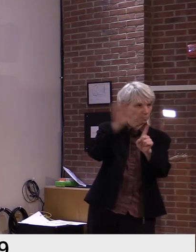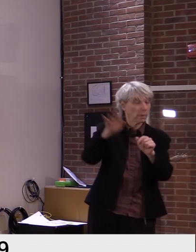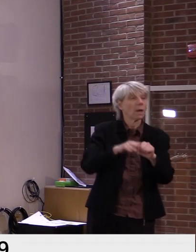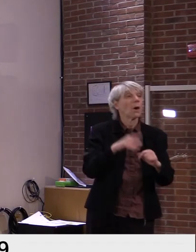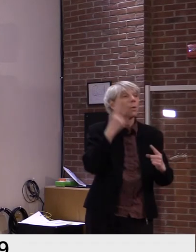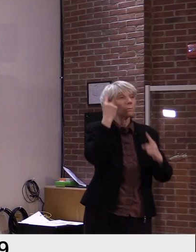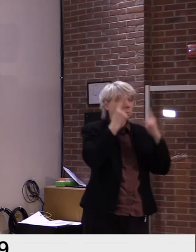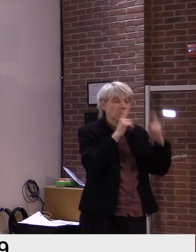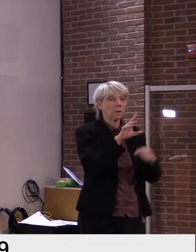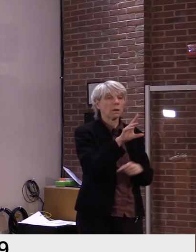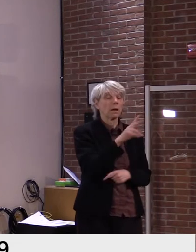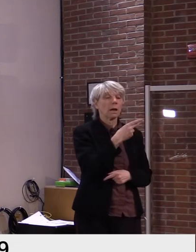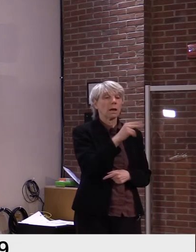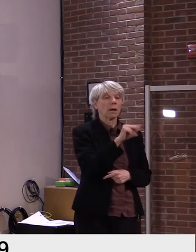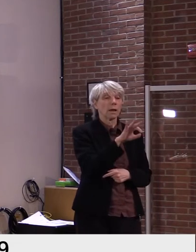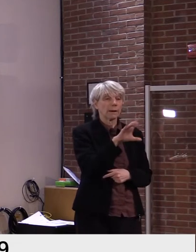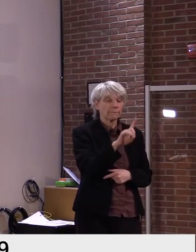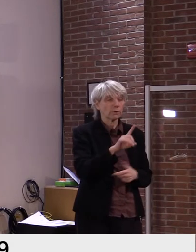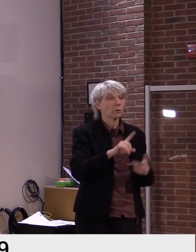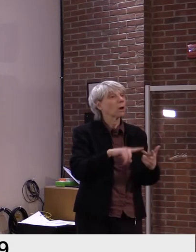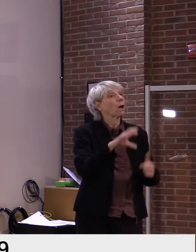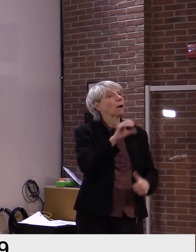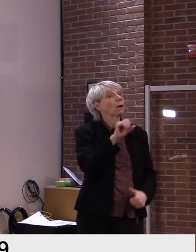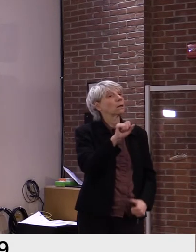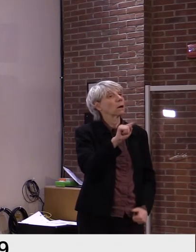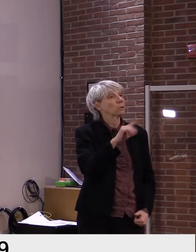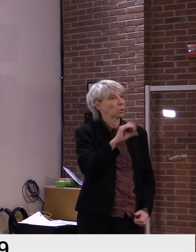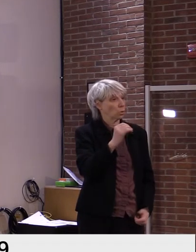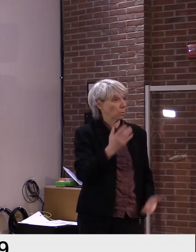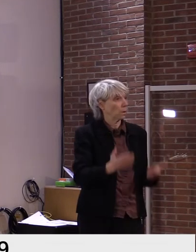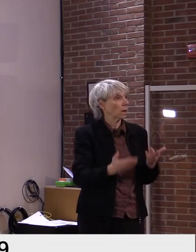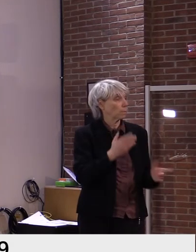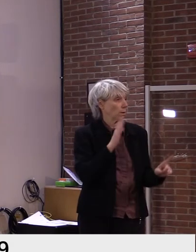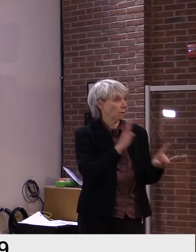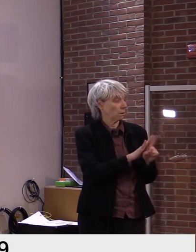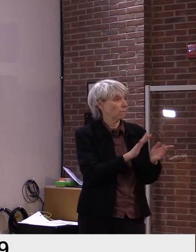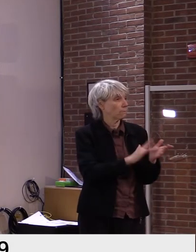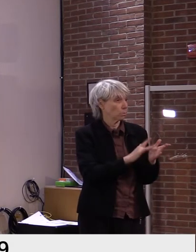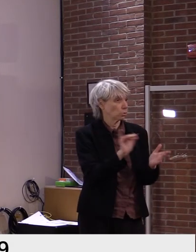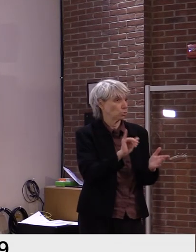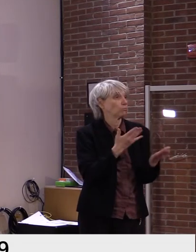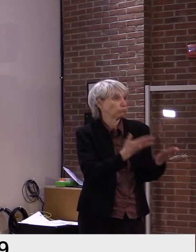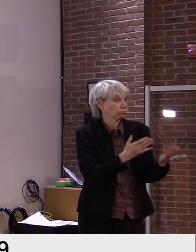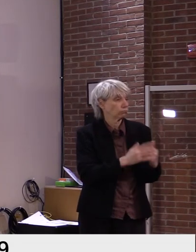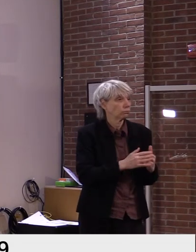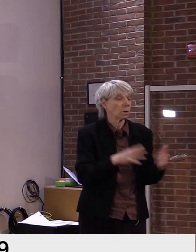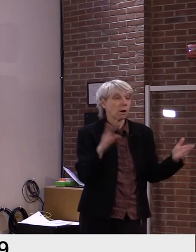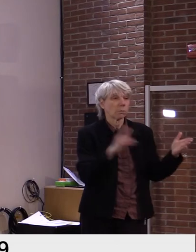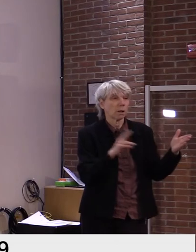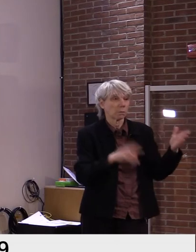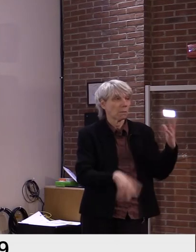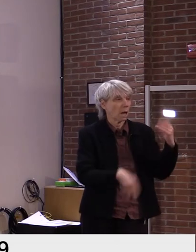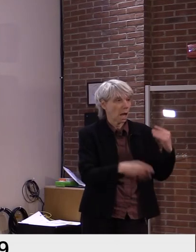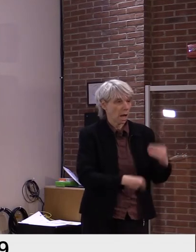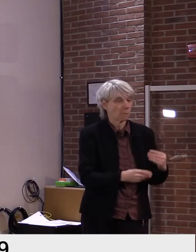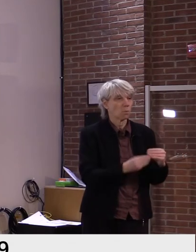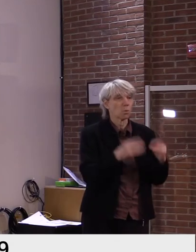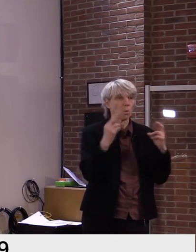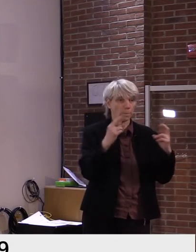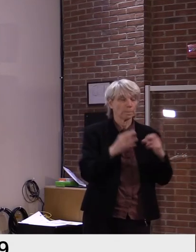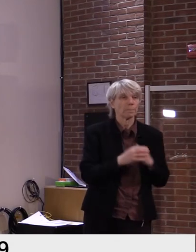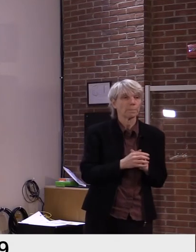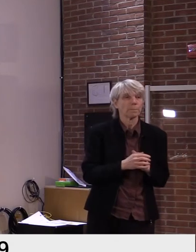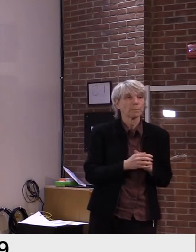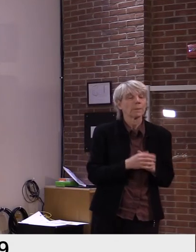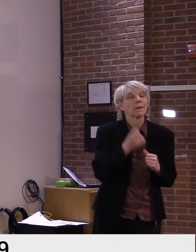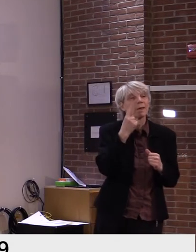Hannaford's and others, Costco, for example, as we move forward. One of the things that we want to make sure is that they're integrating